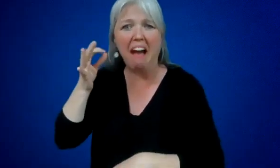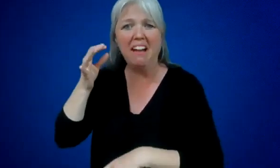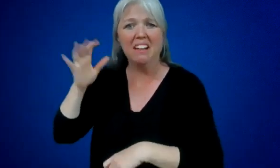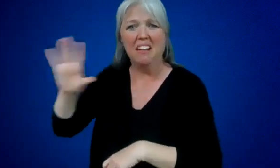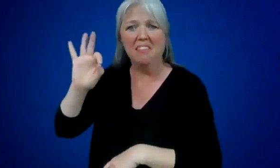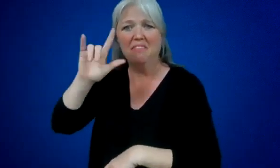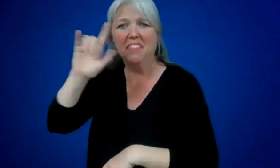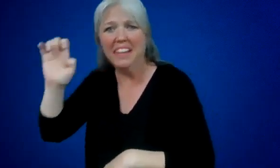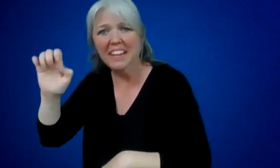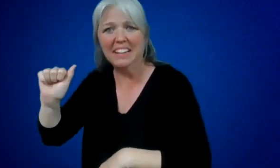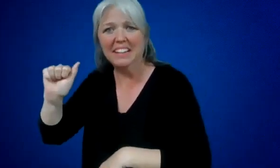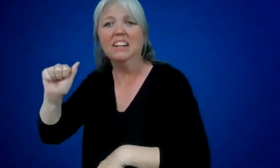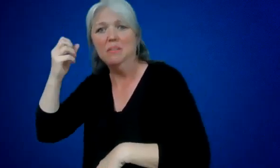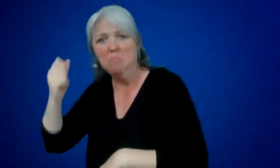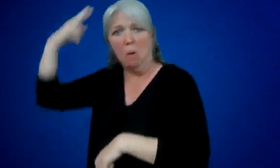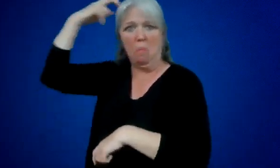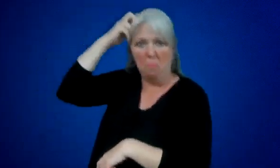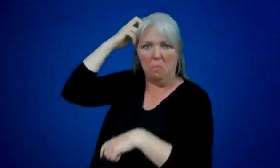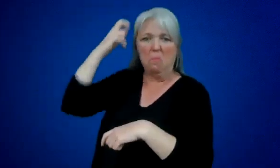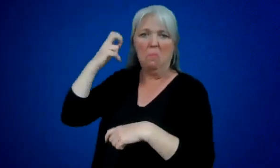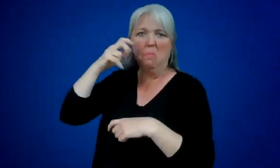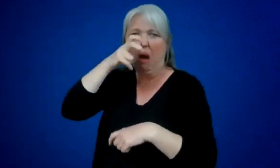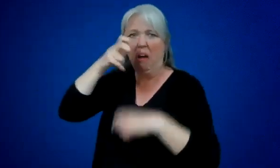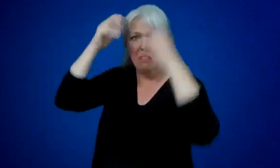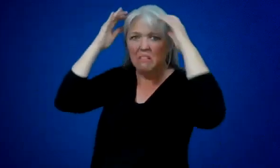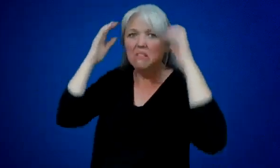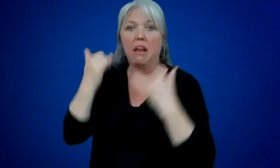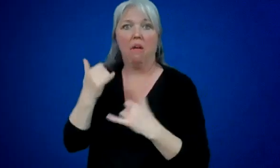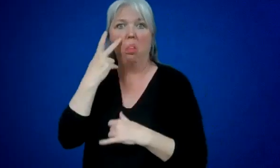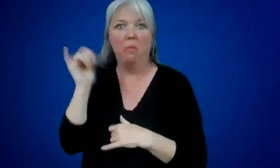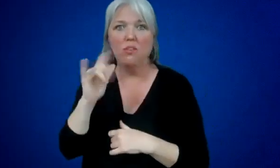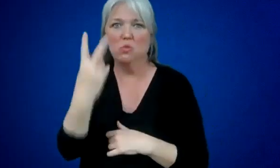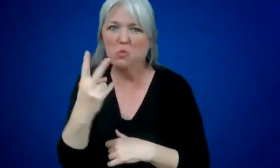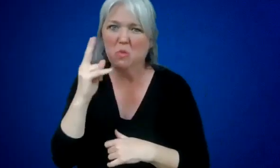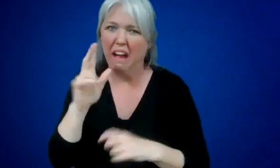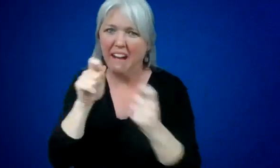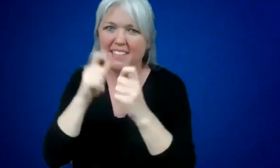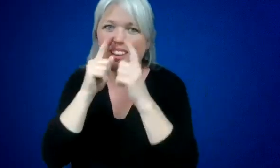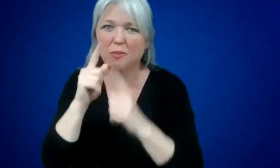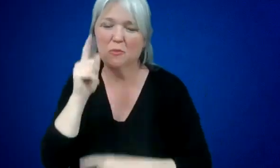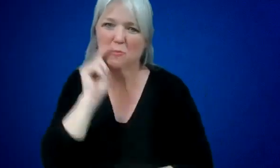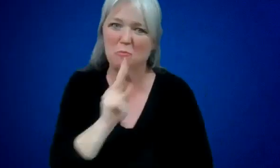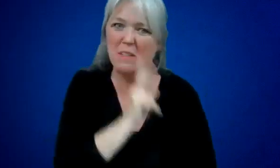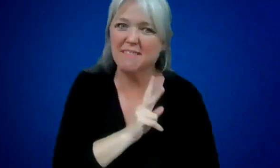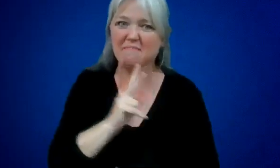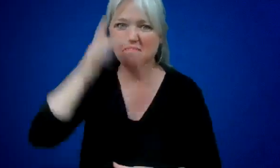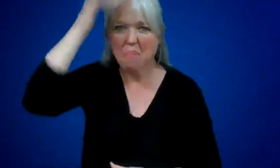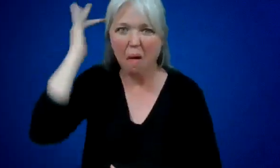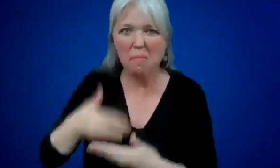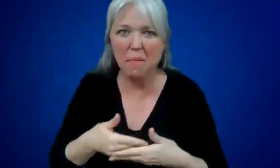And now they looked like two identical bald-headed babies, even though they weren't twins. Dunlap was 10